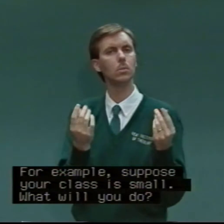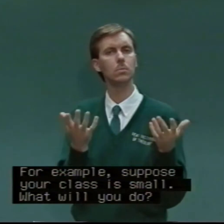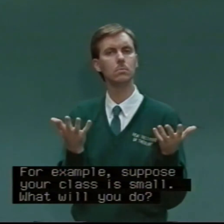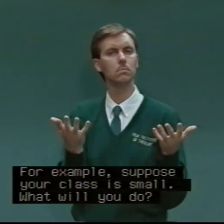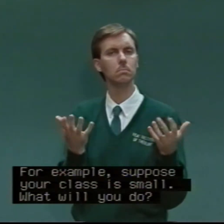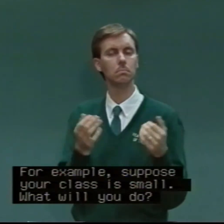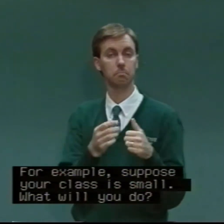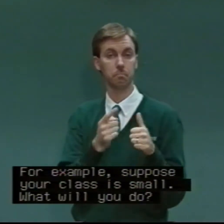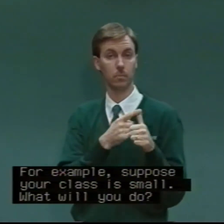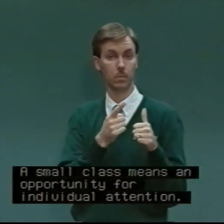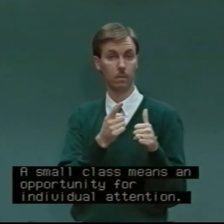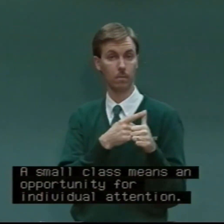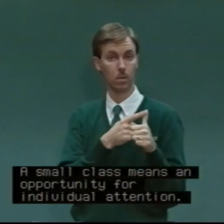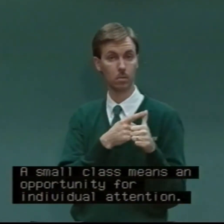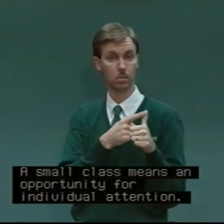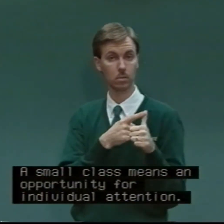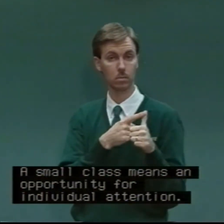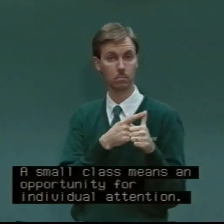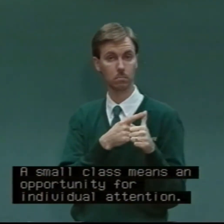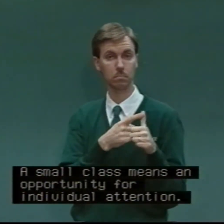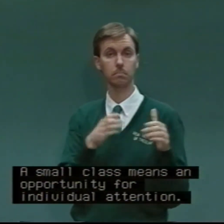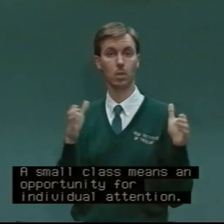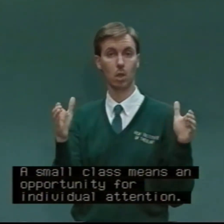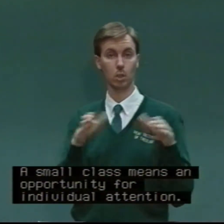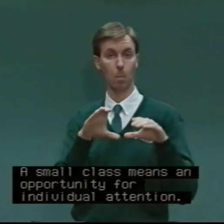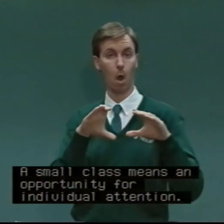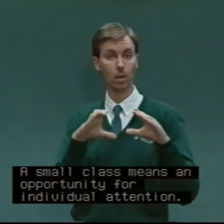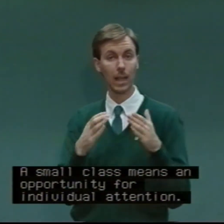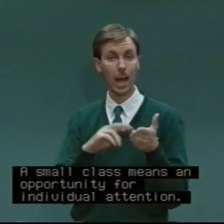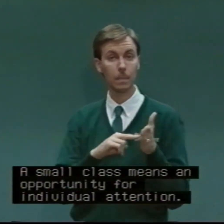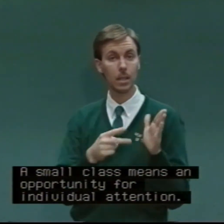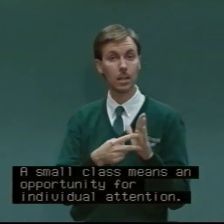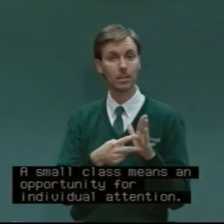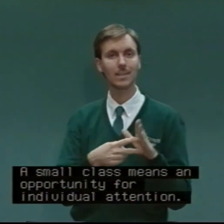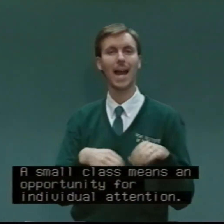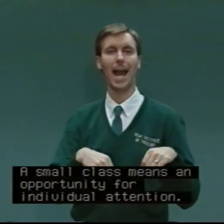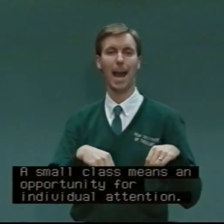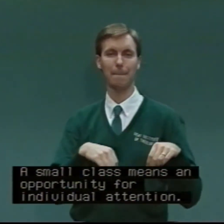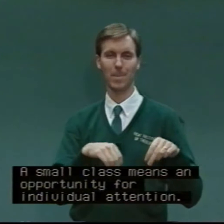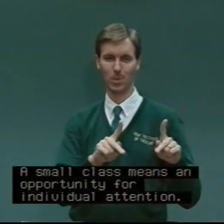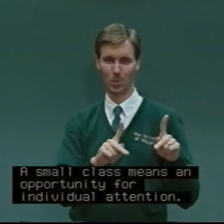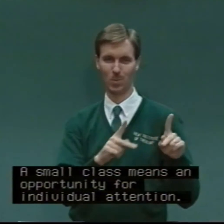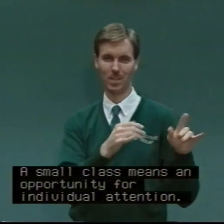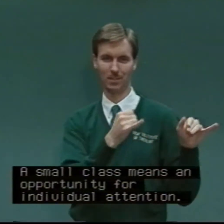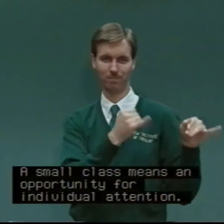small. What will you do? A small class means an opportunity for individual attention.